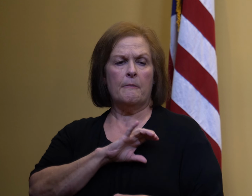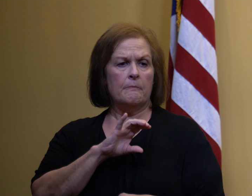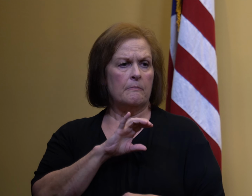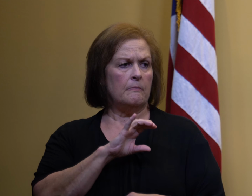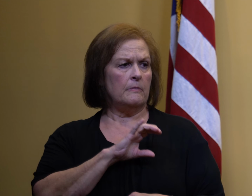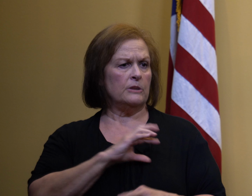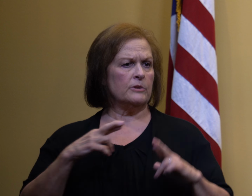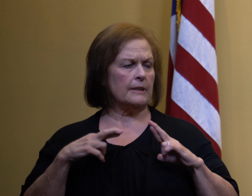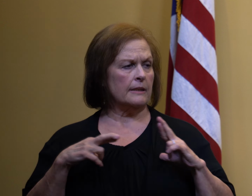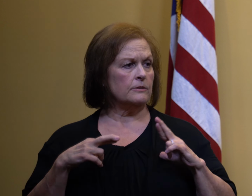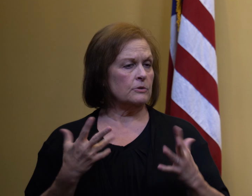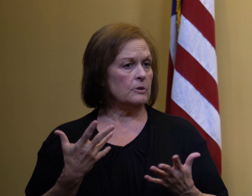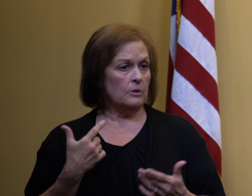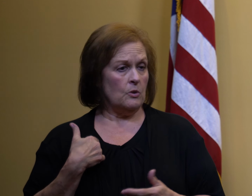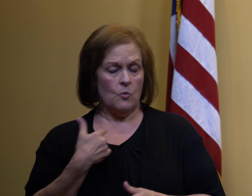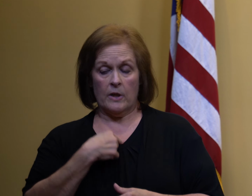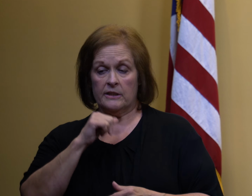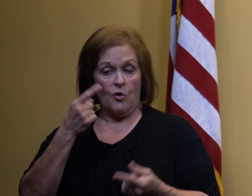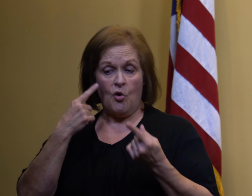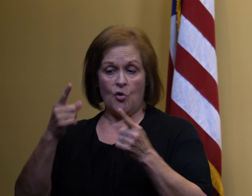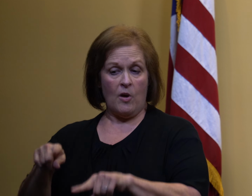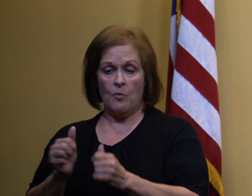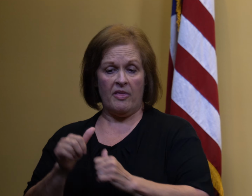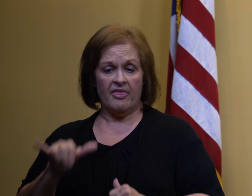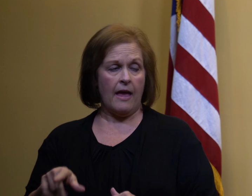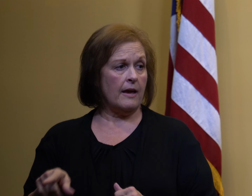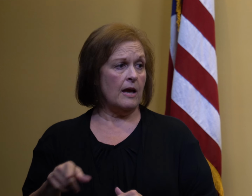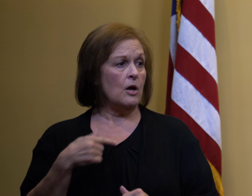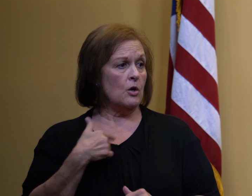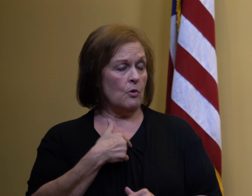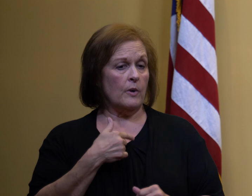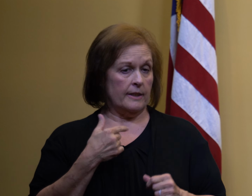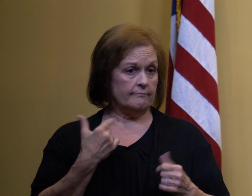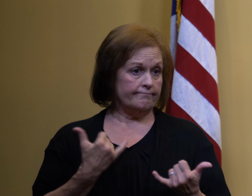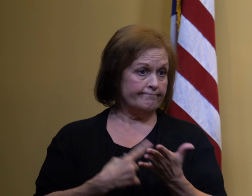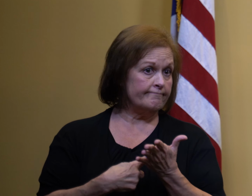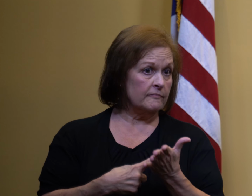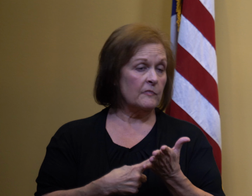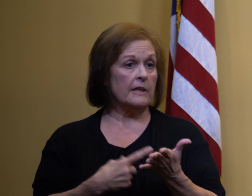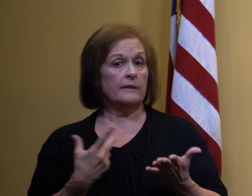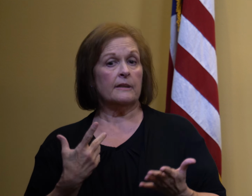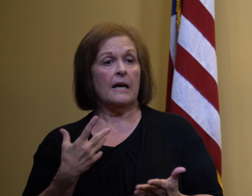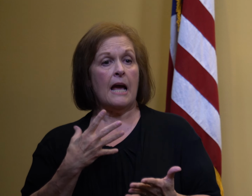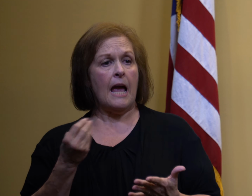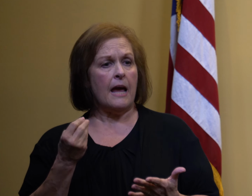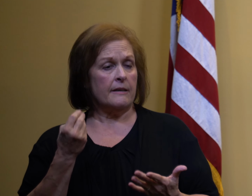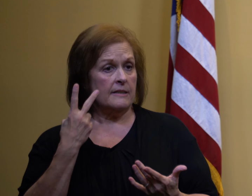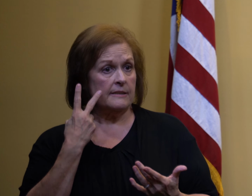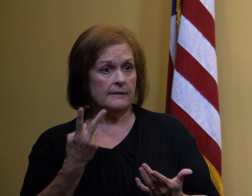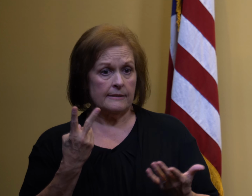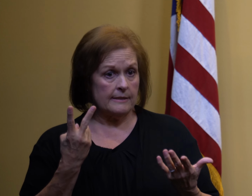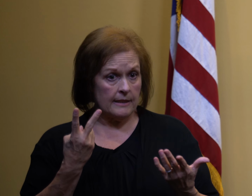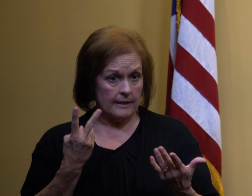our plan is one that we don't agree. So we're looking for litigation, as we've said, and we're going to go down